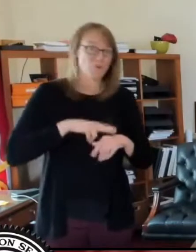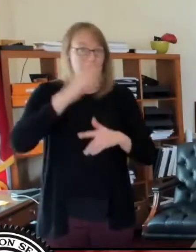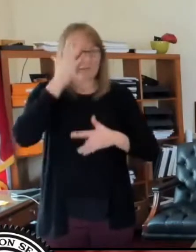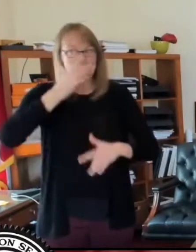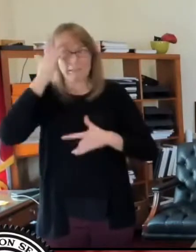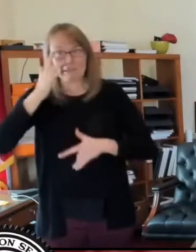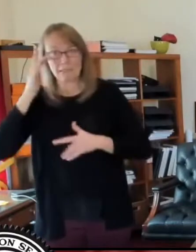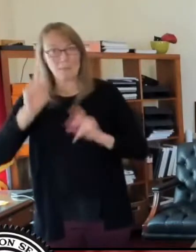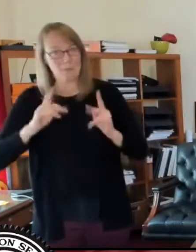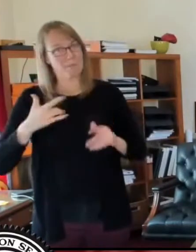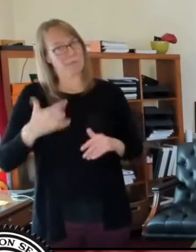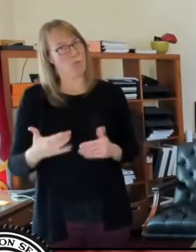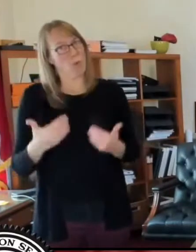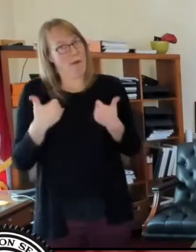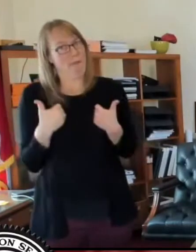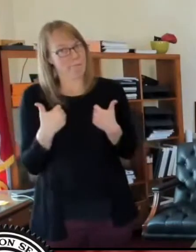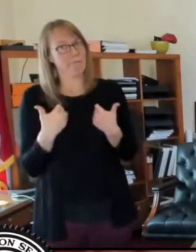So